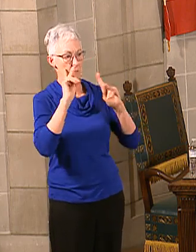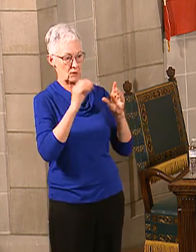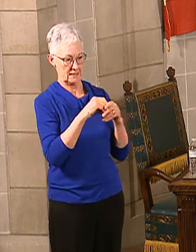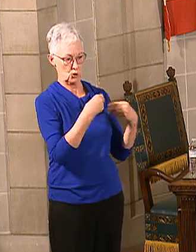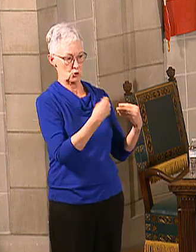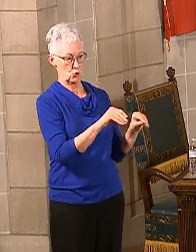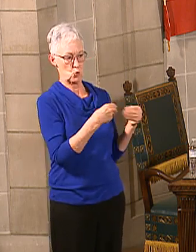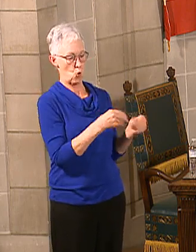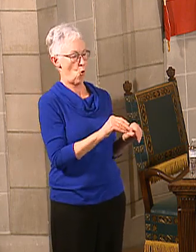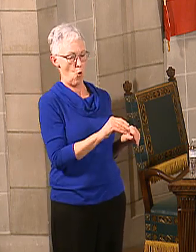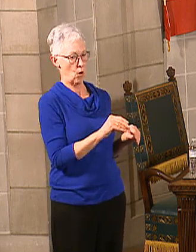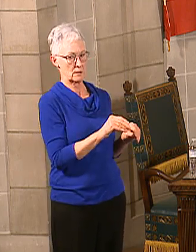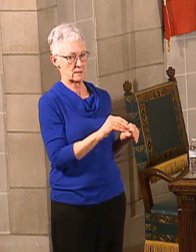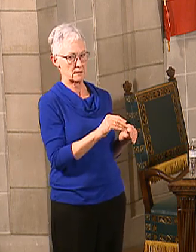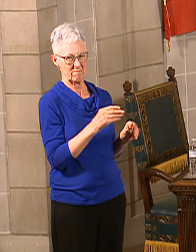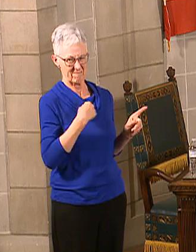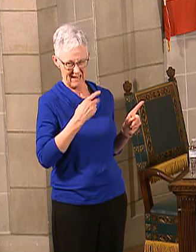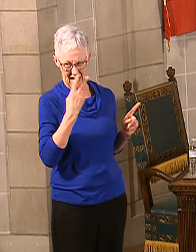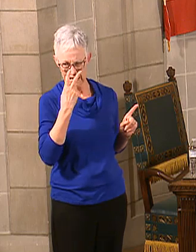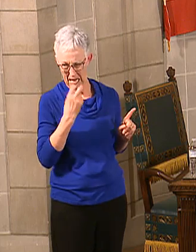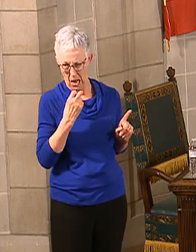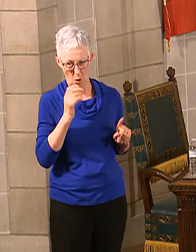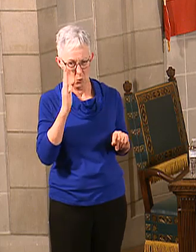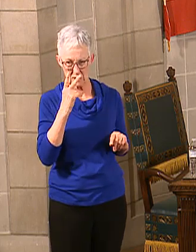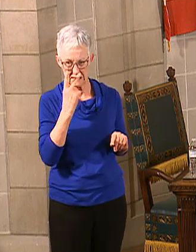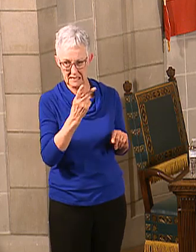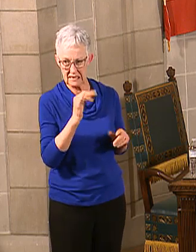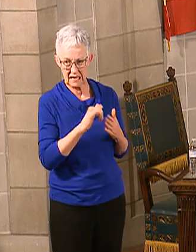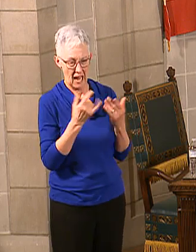adopting various